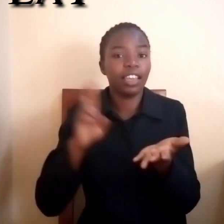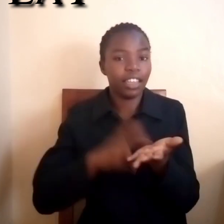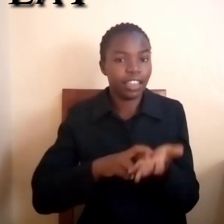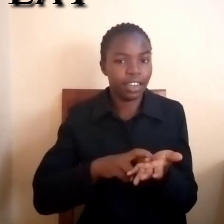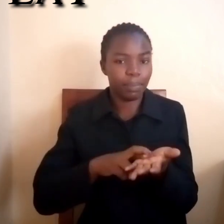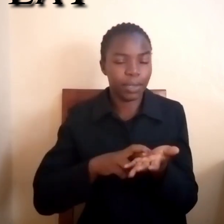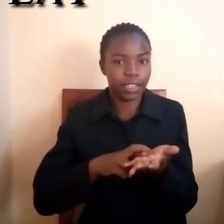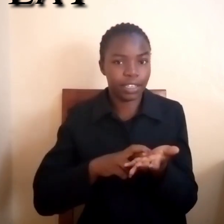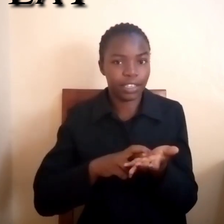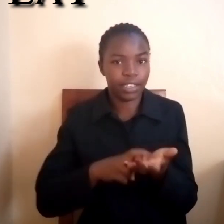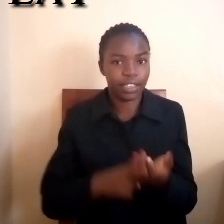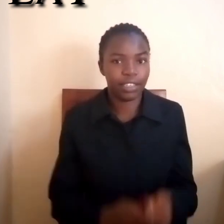repeat.